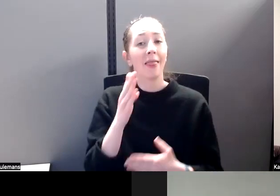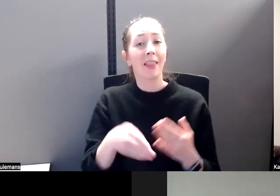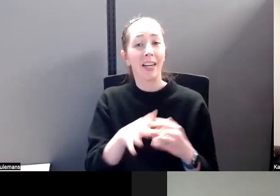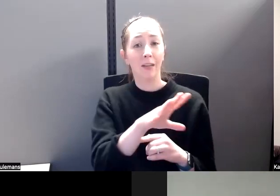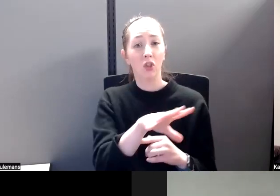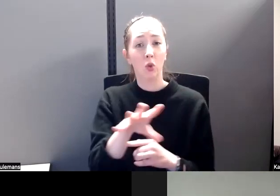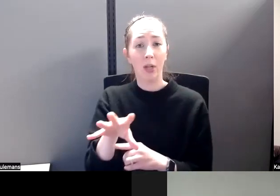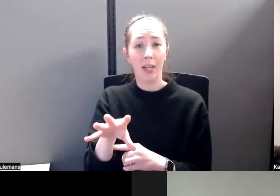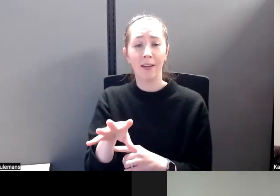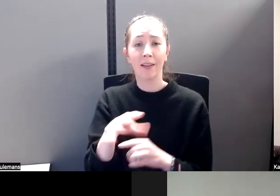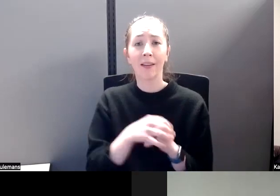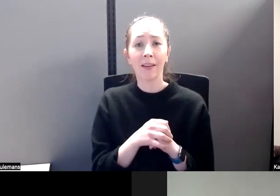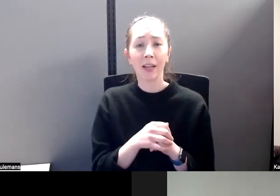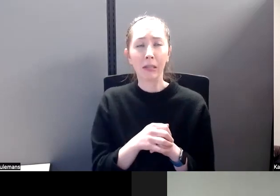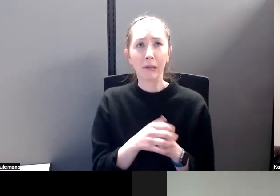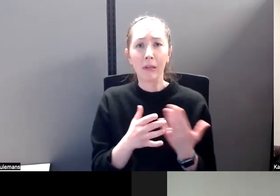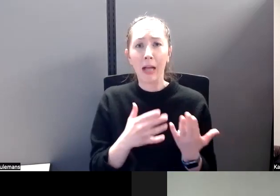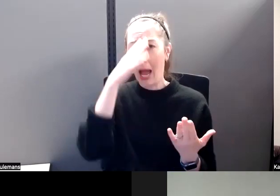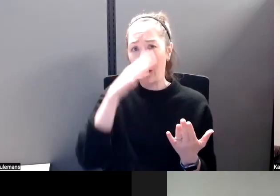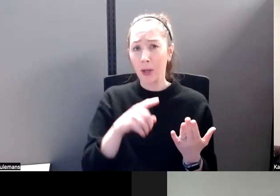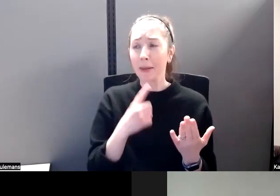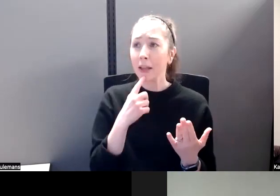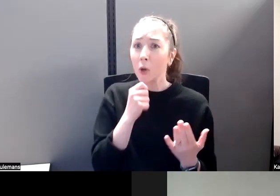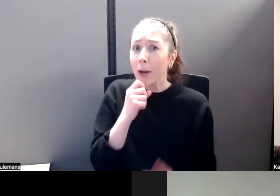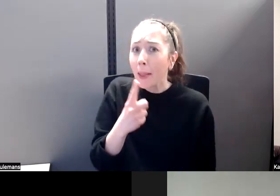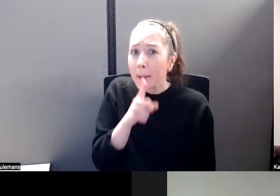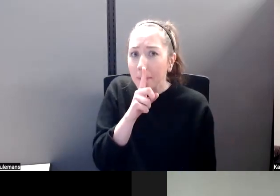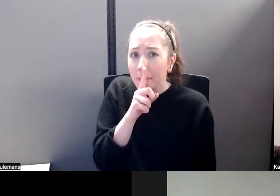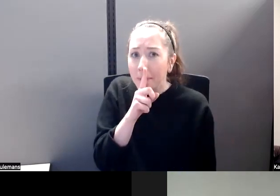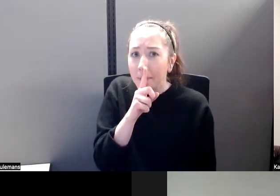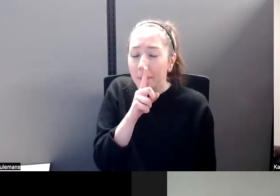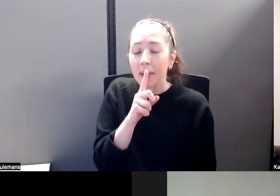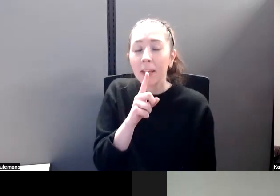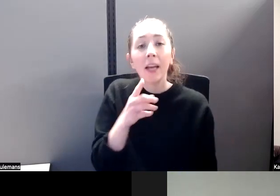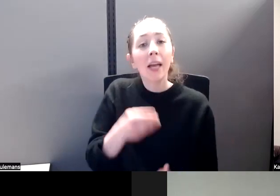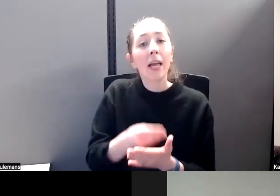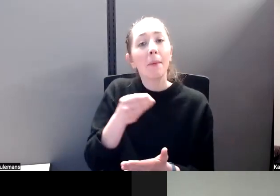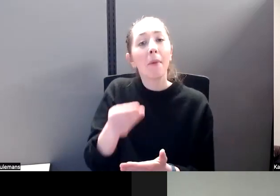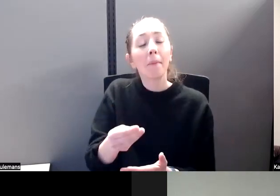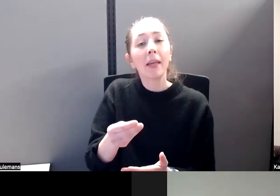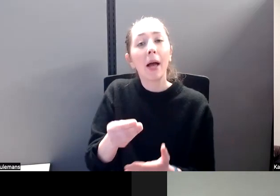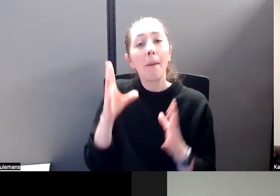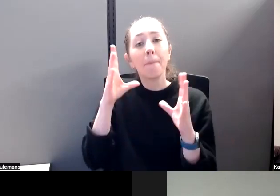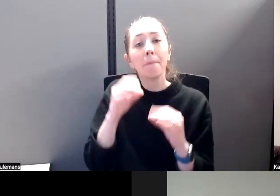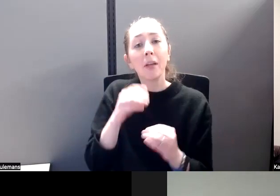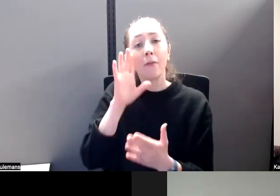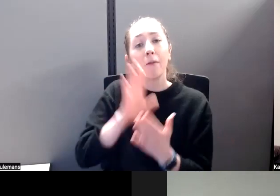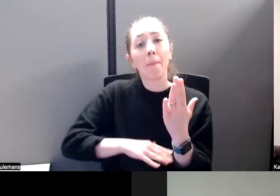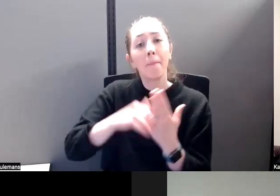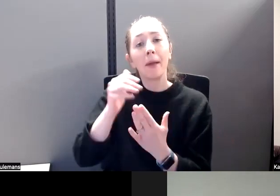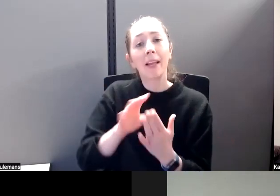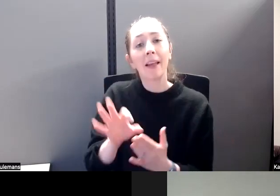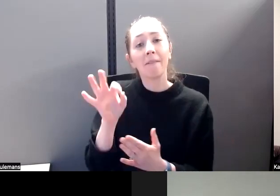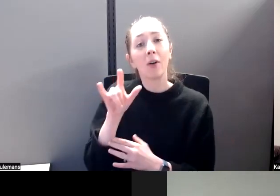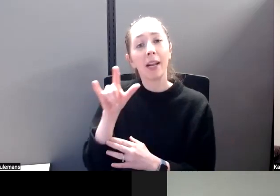guys, I don't know if he'll be like, don't tell people. He bought me this beautiful painting he found at an